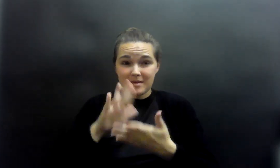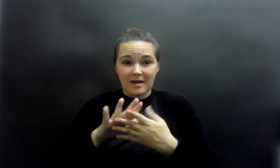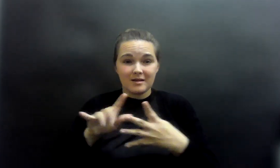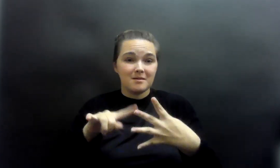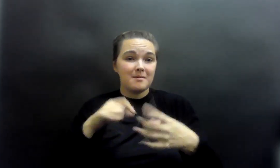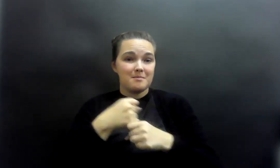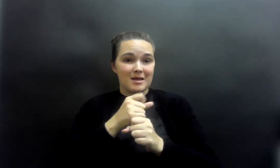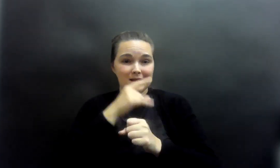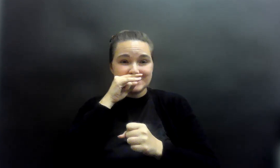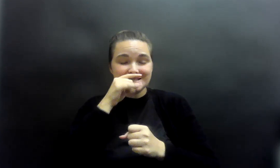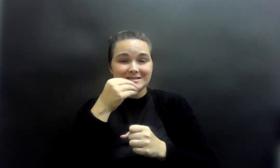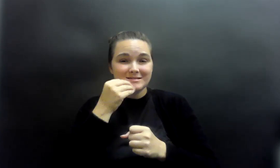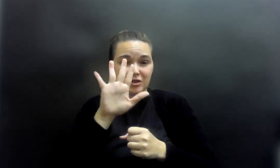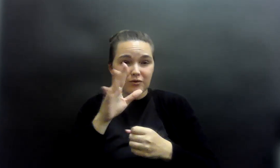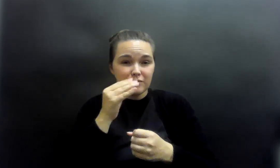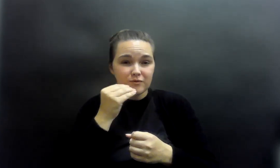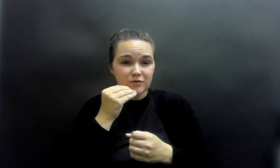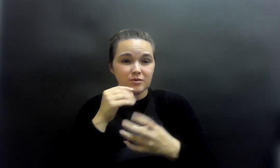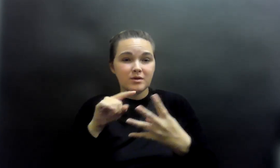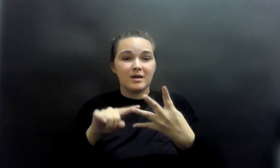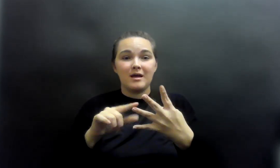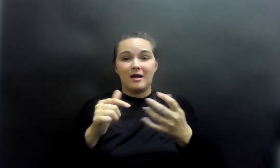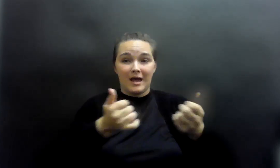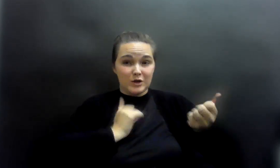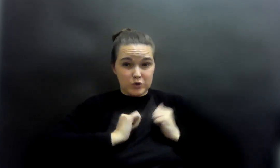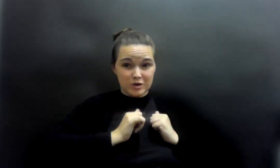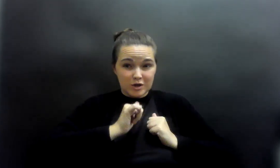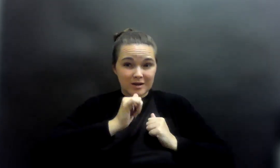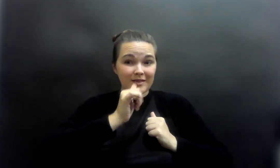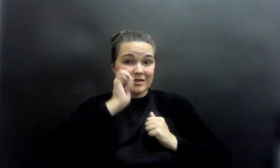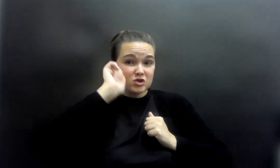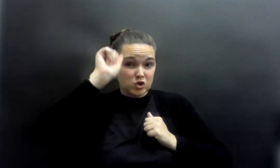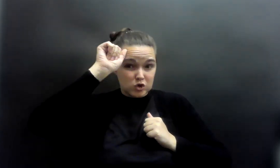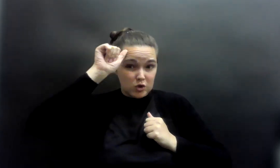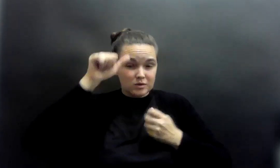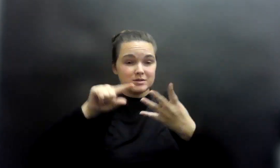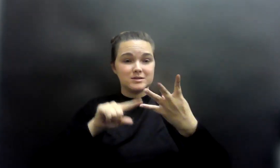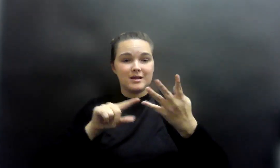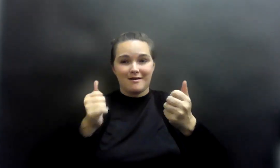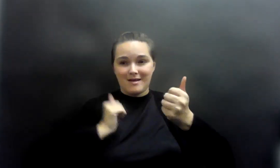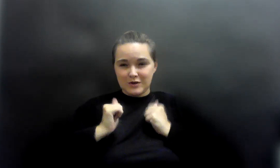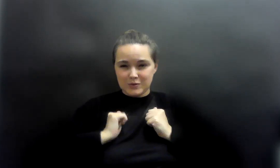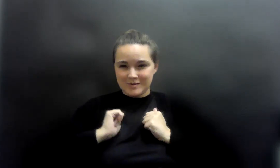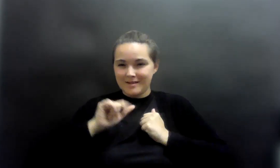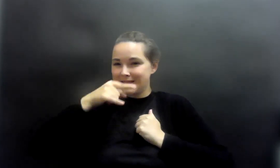food. C. Entertain the adults. D. Entertain the kids.